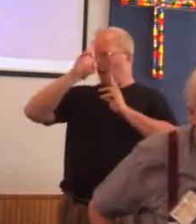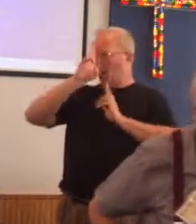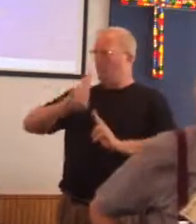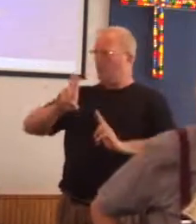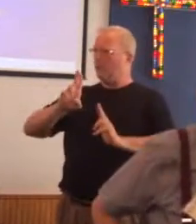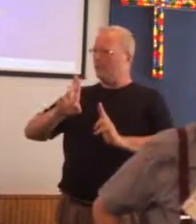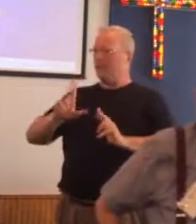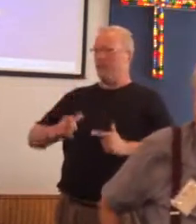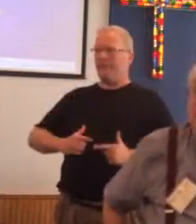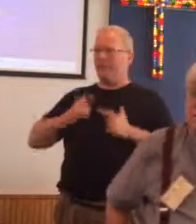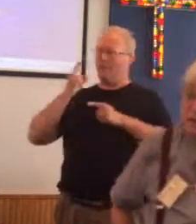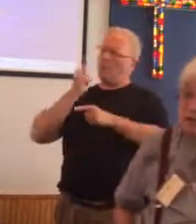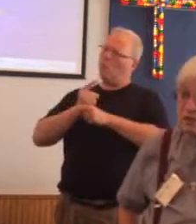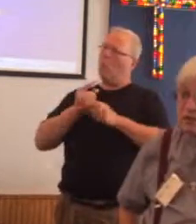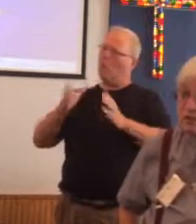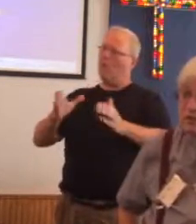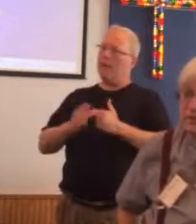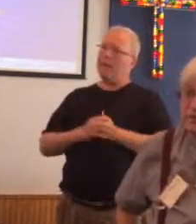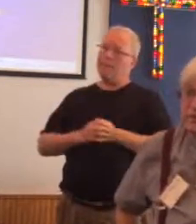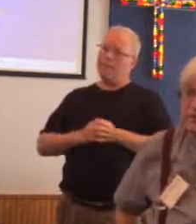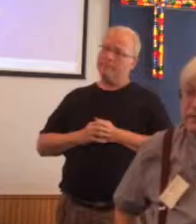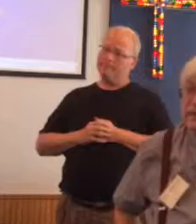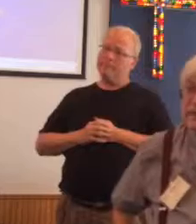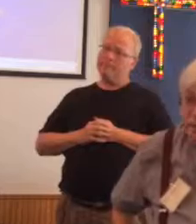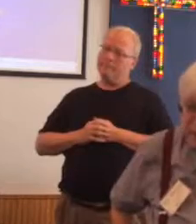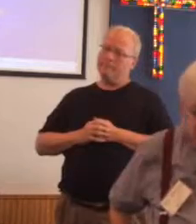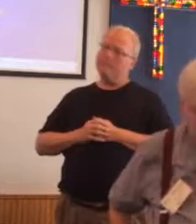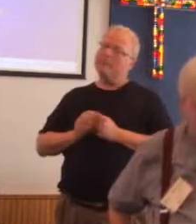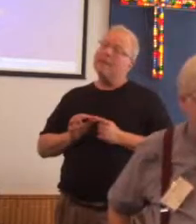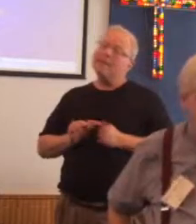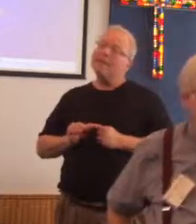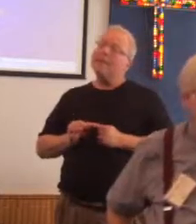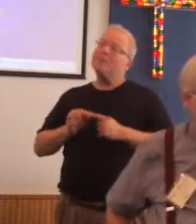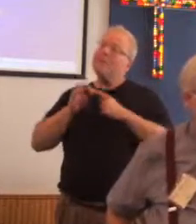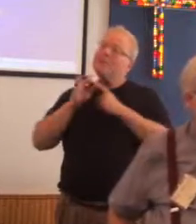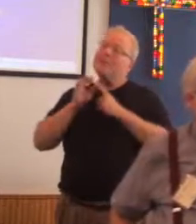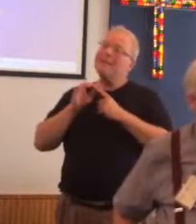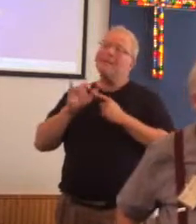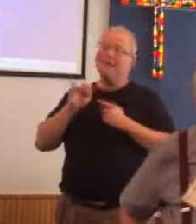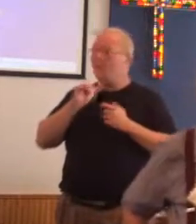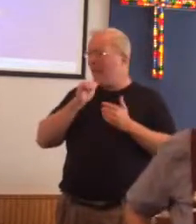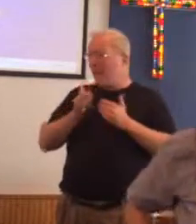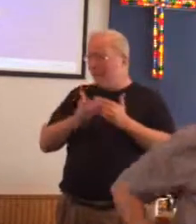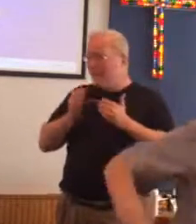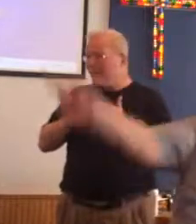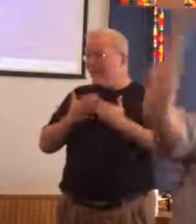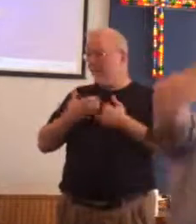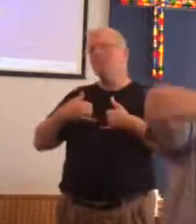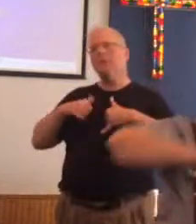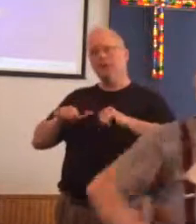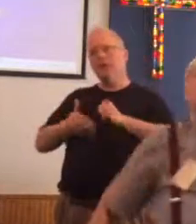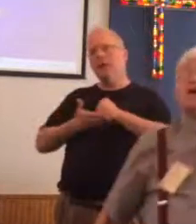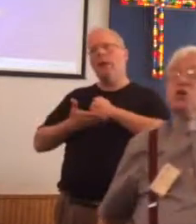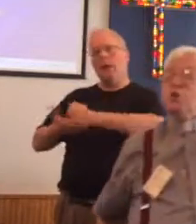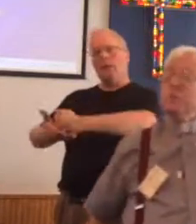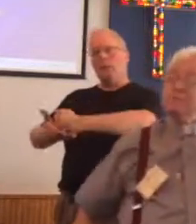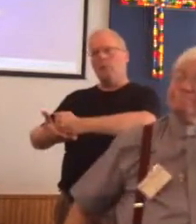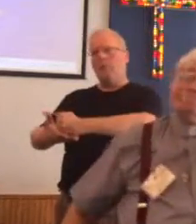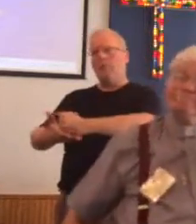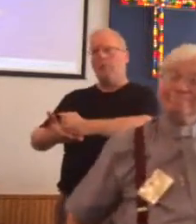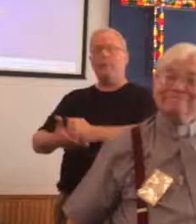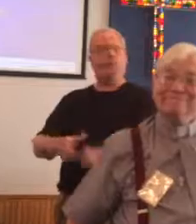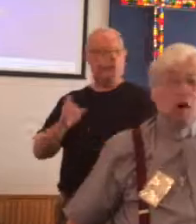especially when it's not convenient. Especially when it's not convenient. So, who are